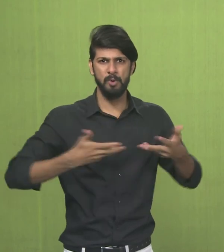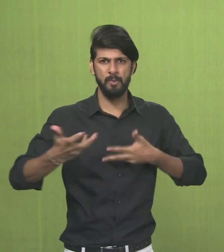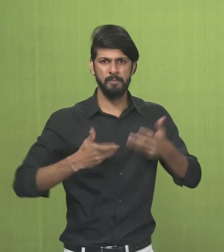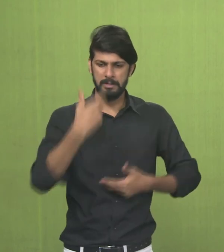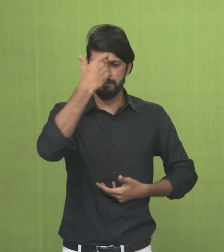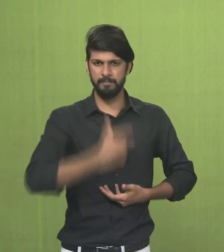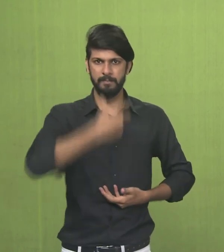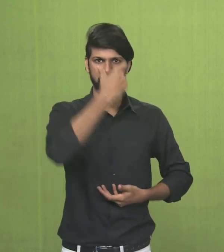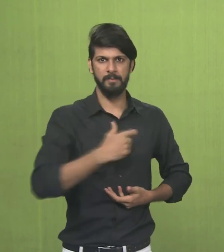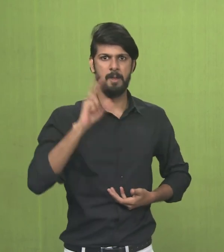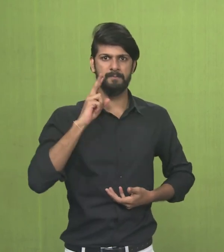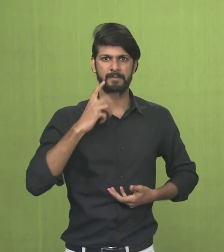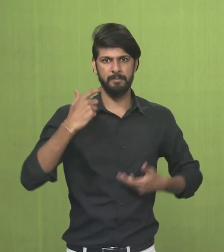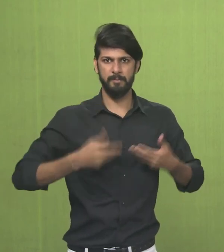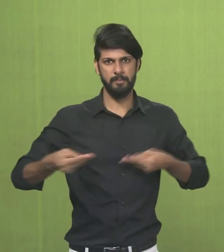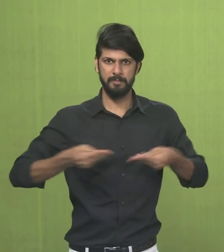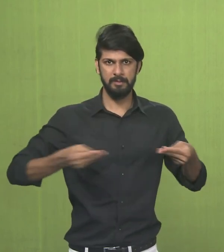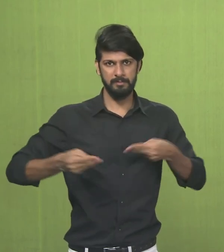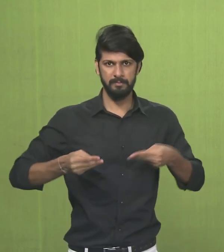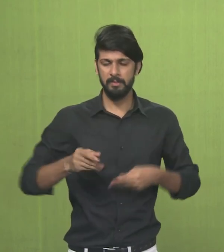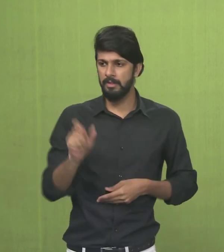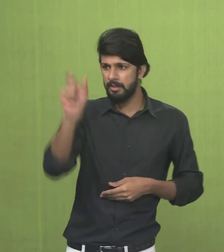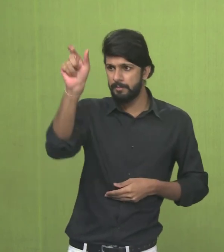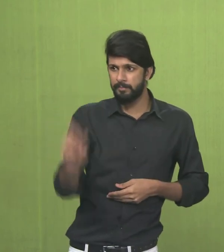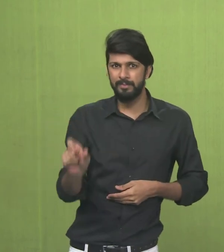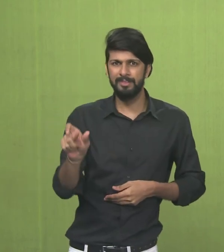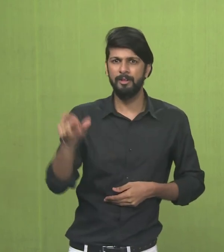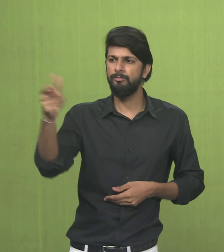For example, the person who goes to a vegetable shop